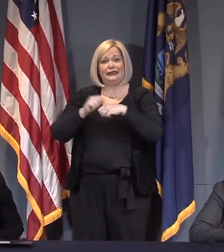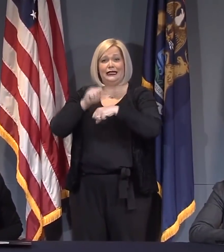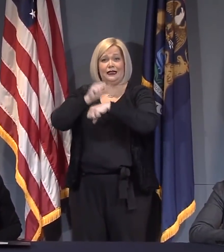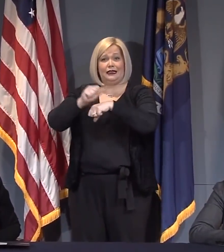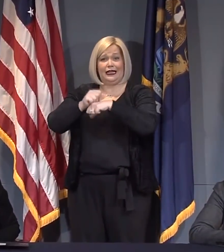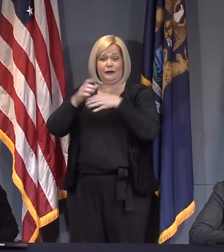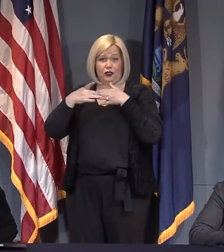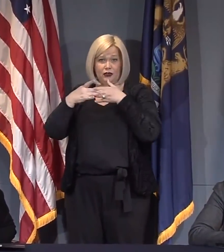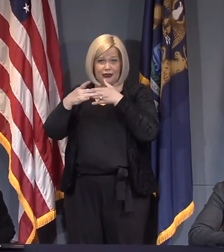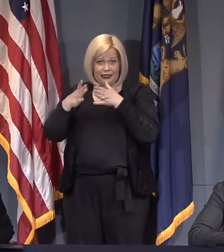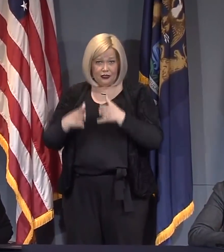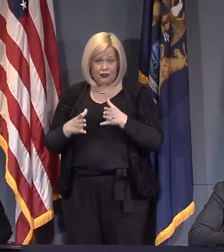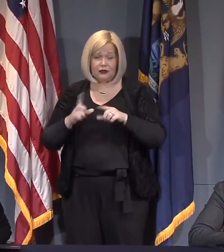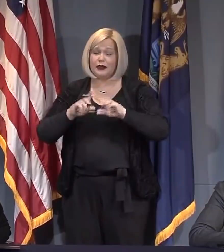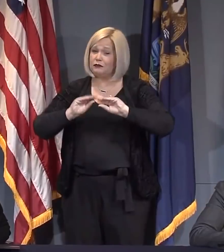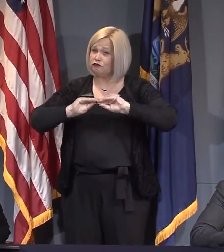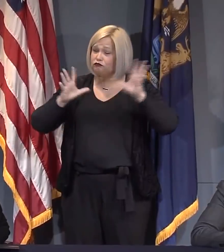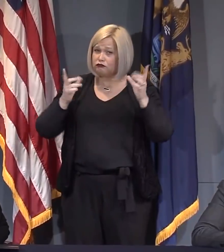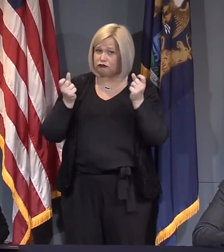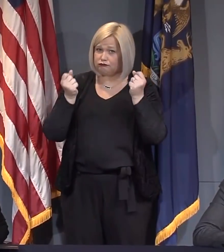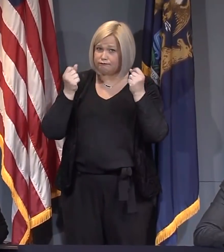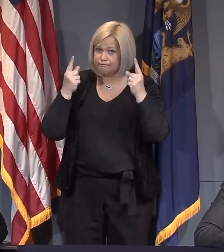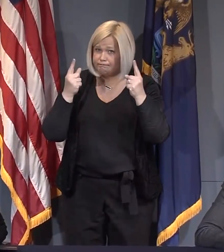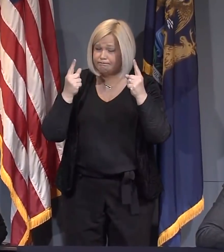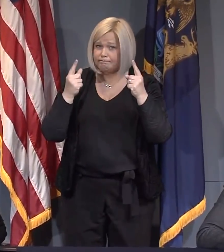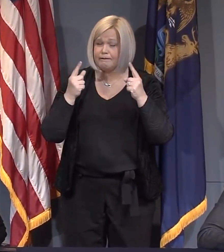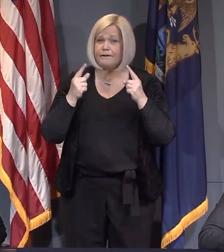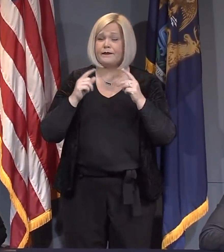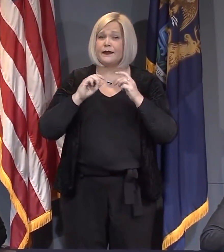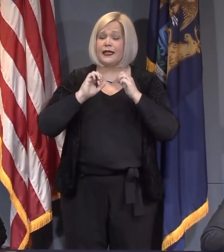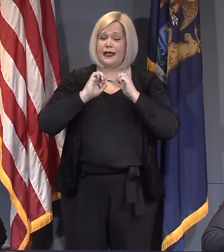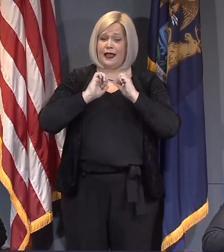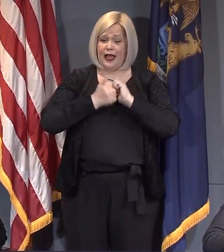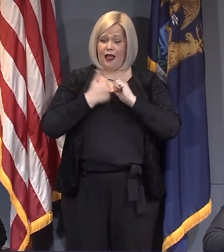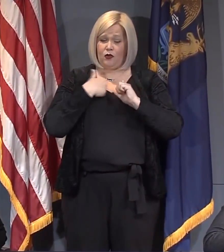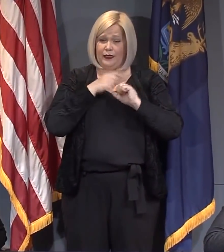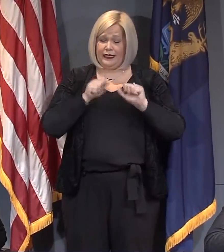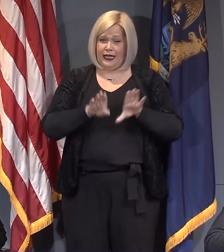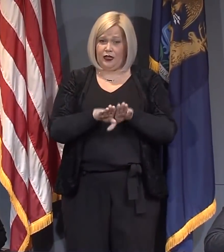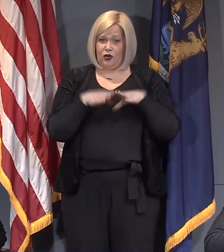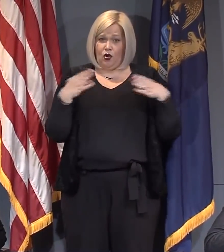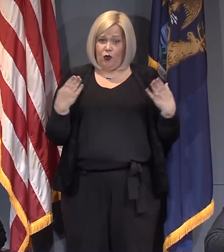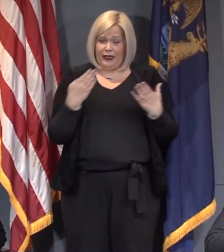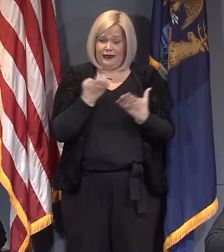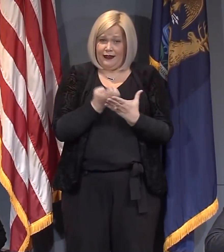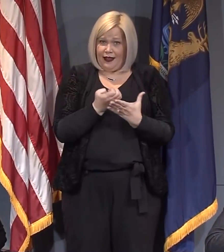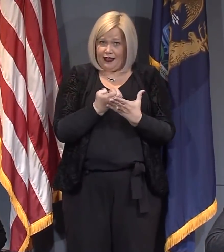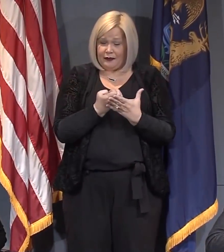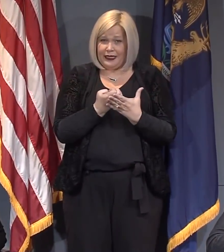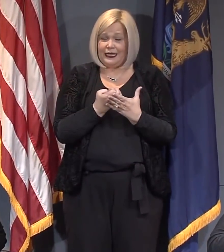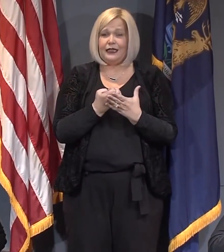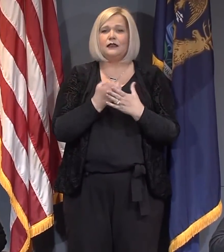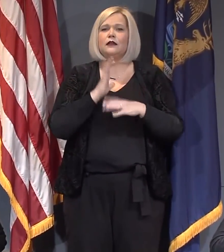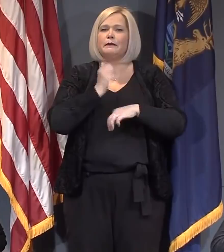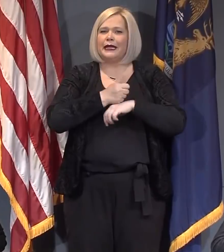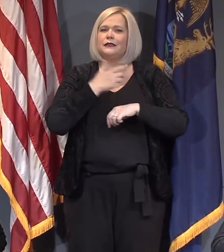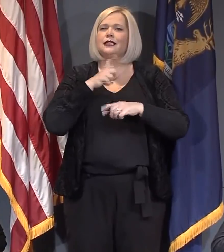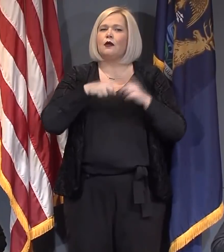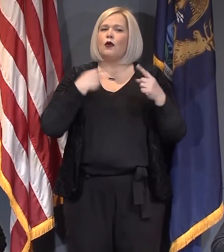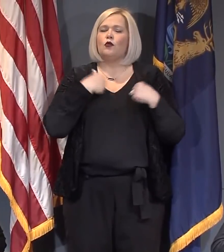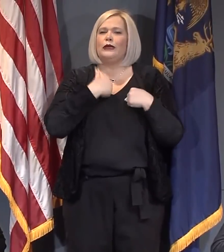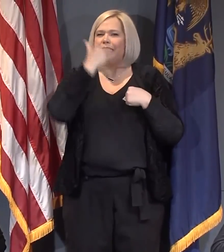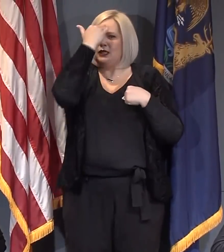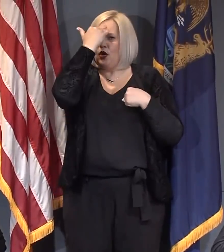leaders. I want to be very clear. The decision to re-engage sectors of our economy is going to be based on facts,